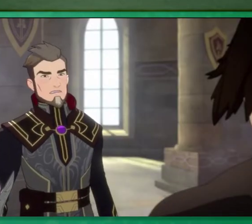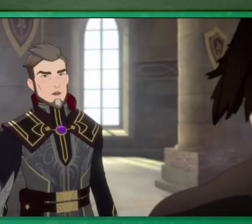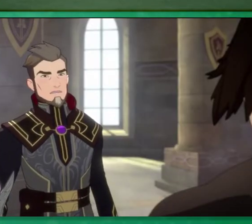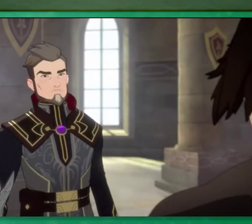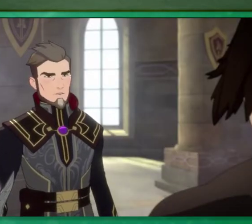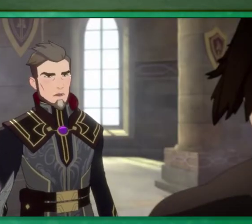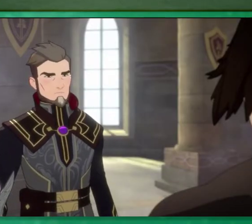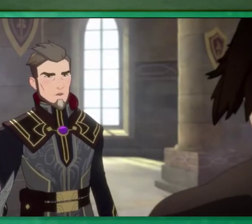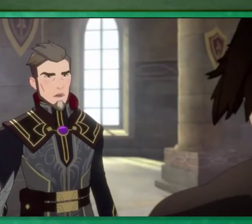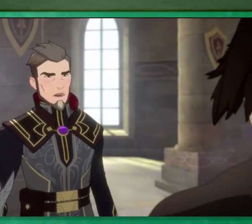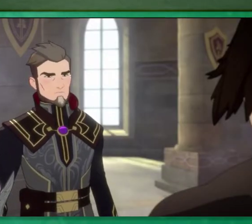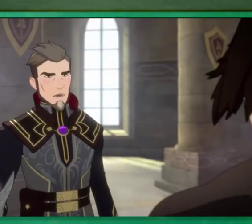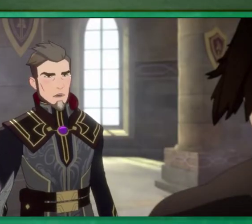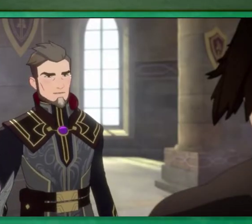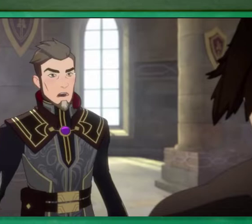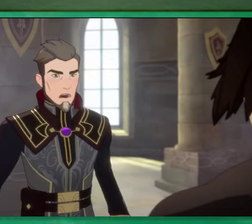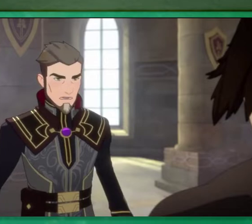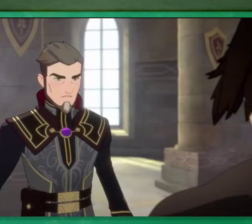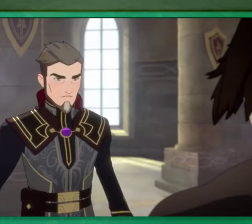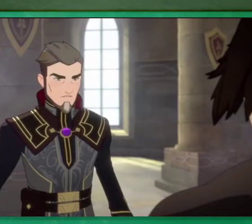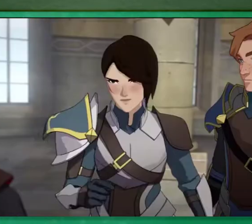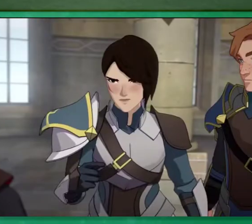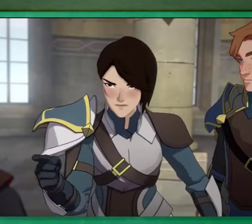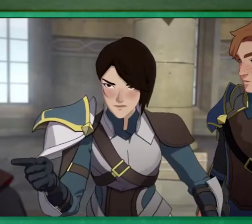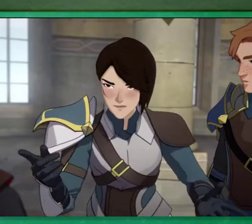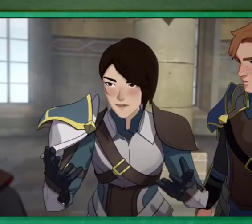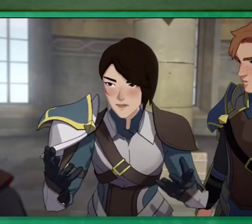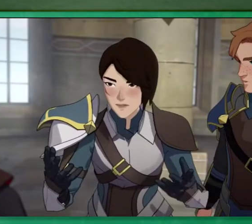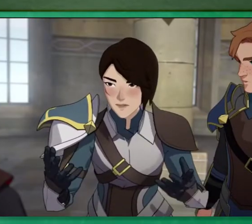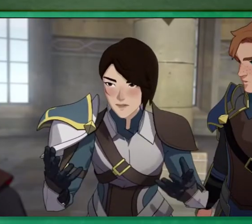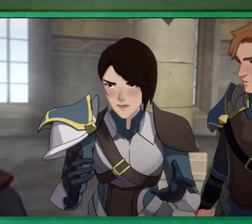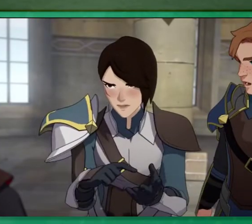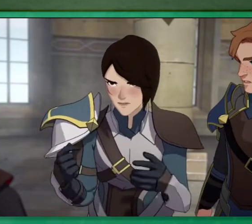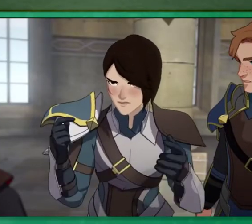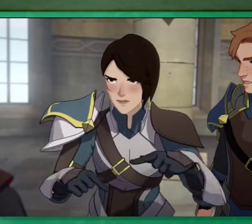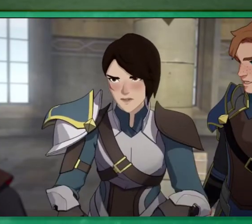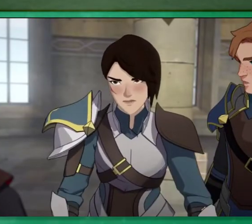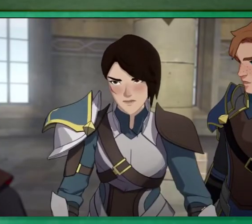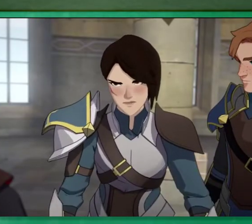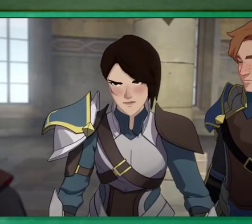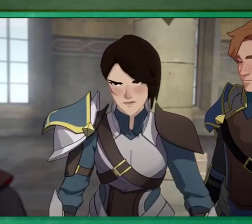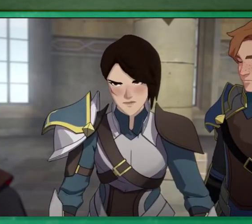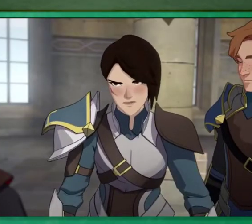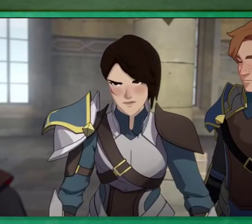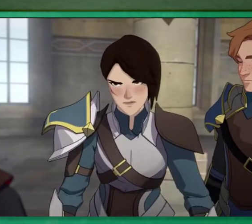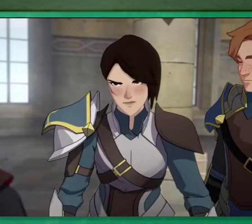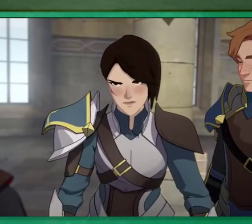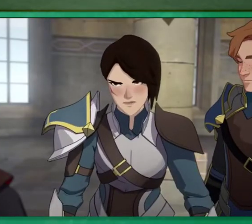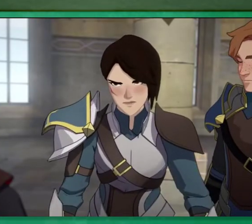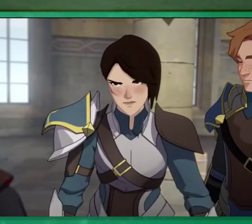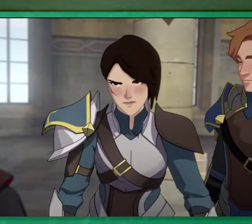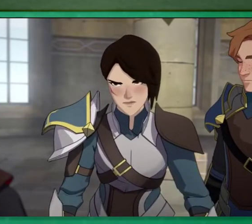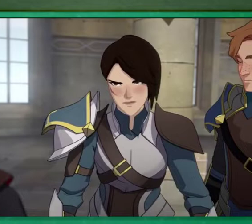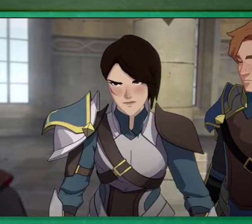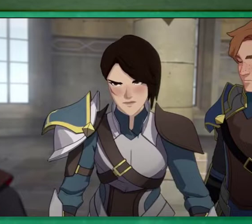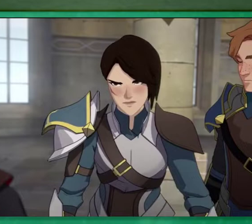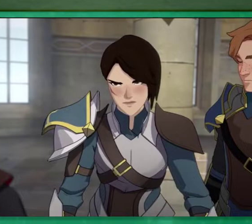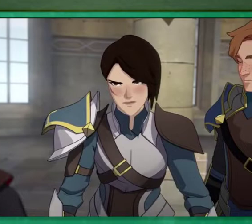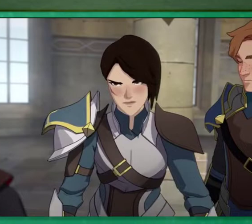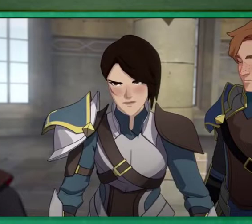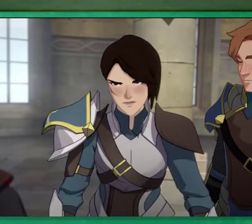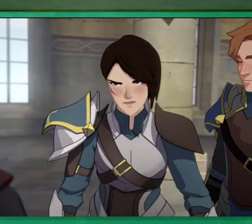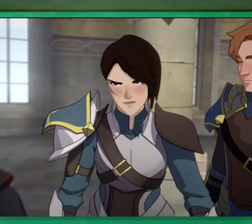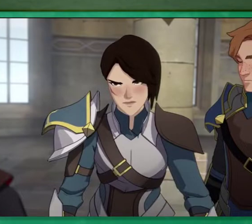His pride was more important to him than his life. So good. You wanted this outcome. Oh, you wanted this